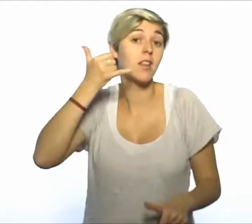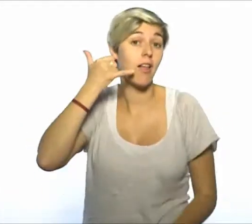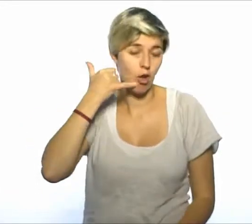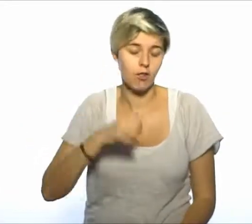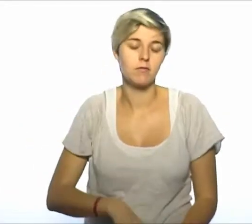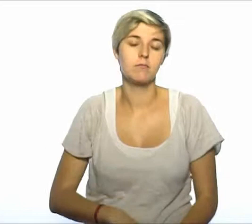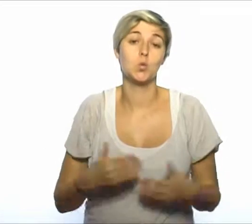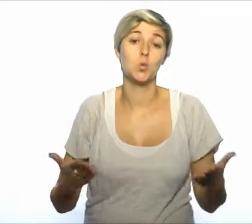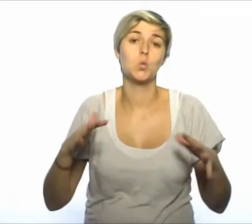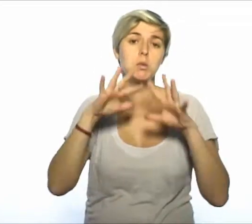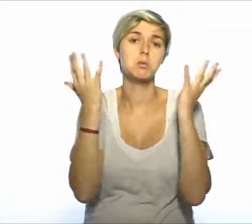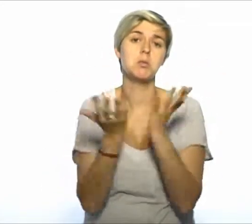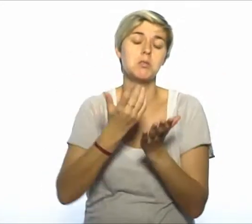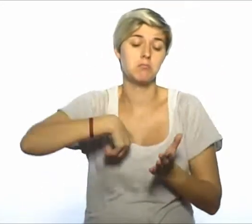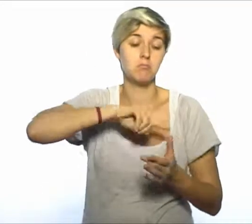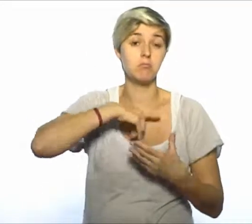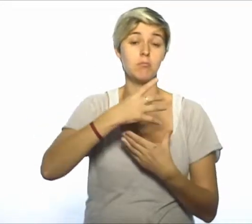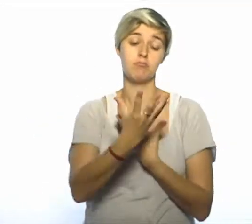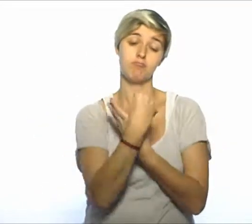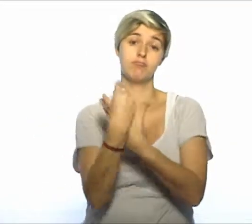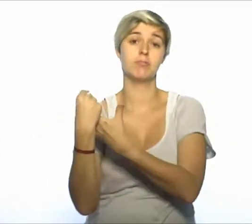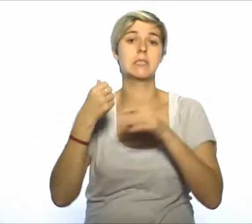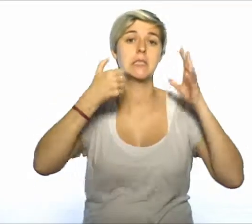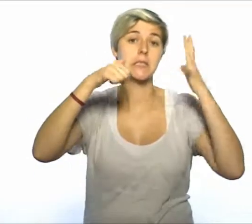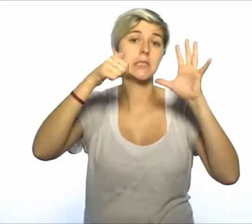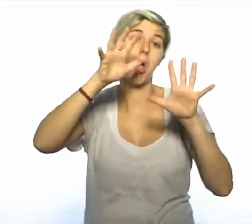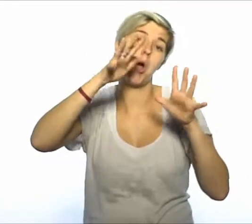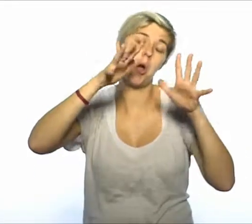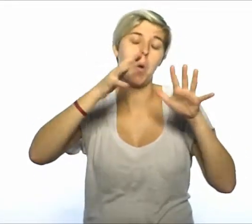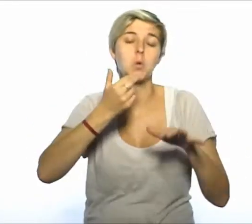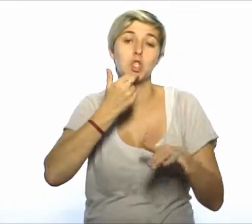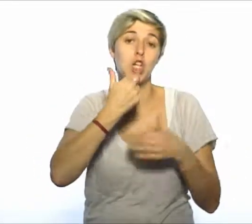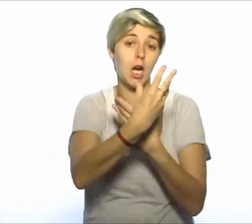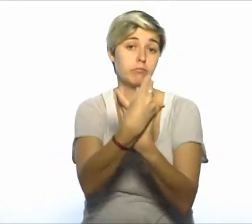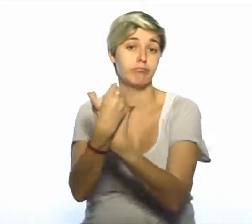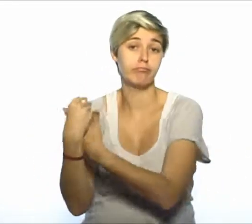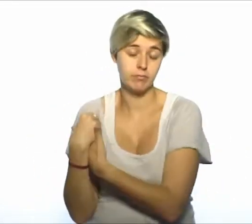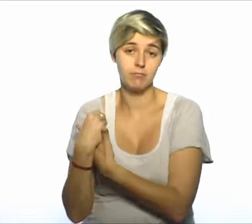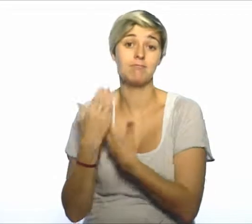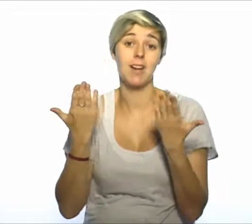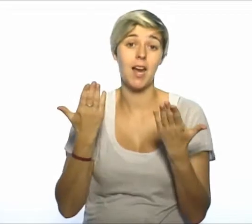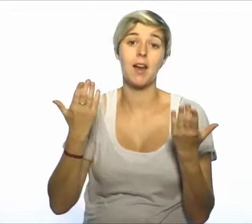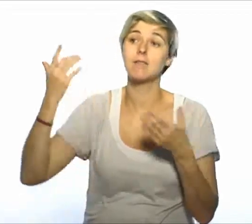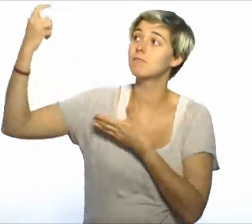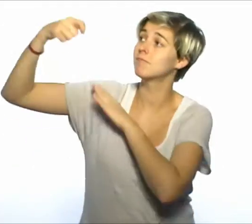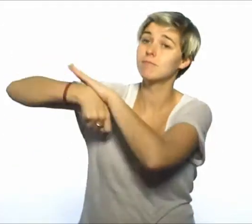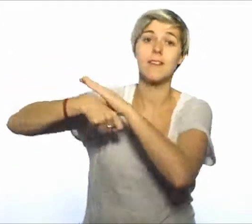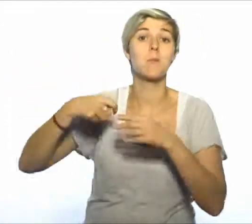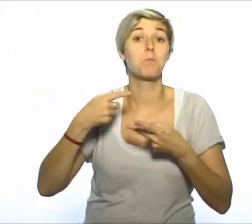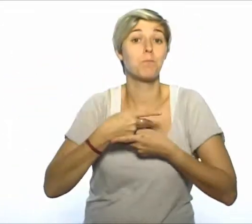on VRS, which is the accessible telephony. Approximately 600 users